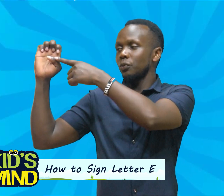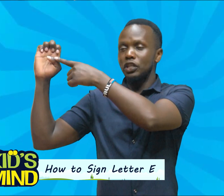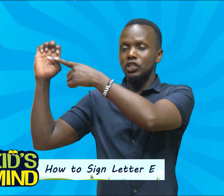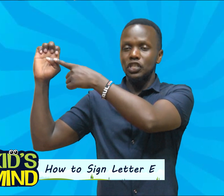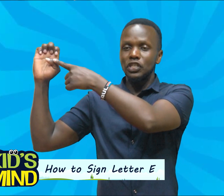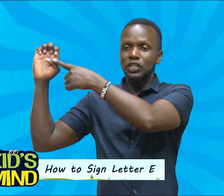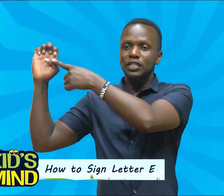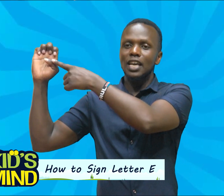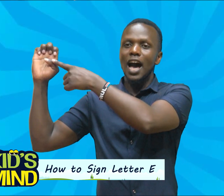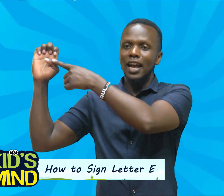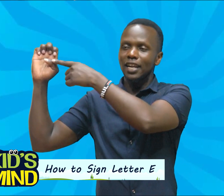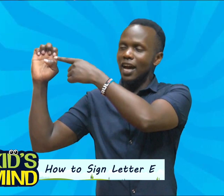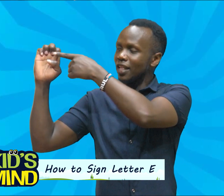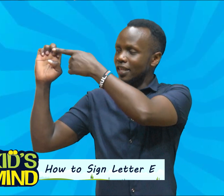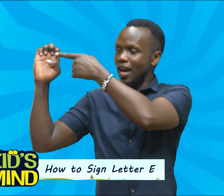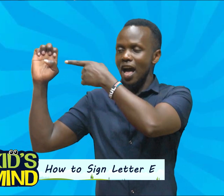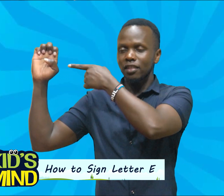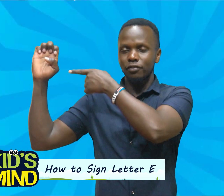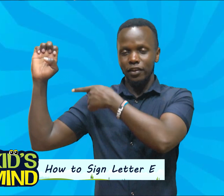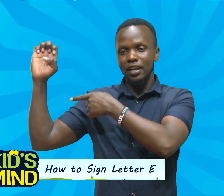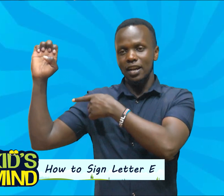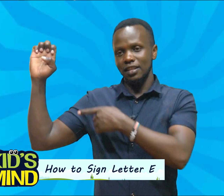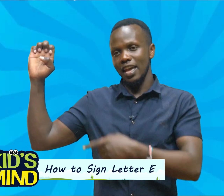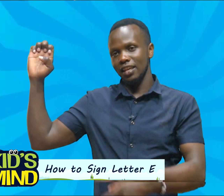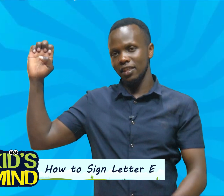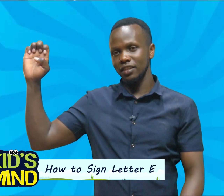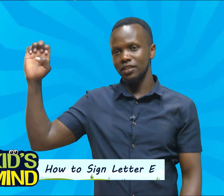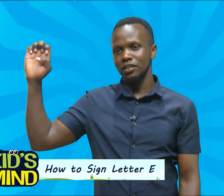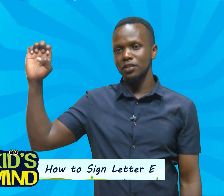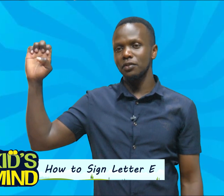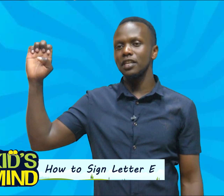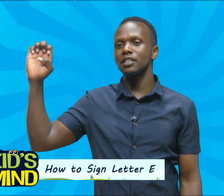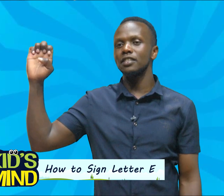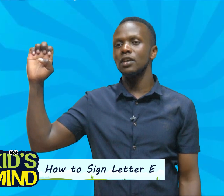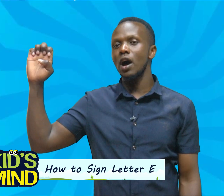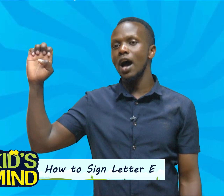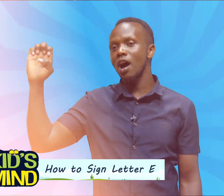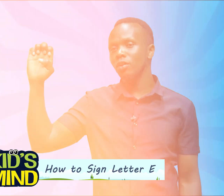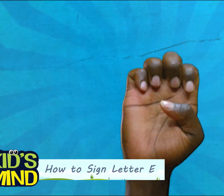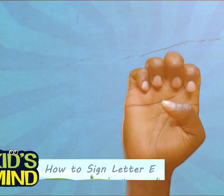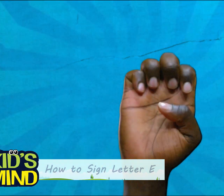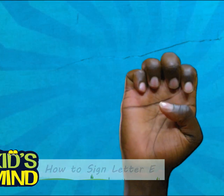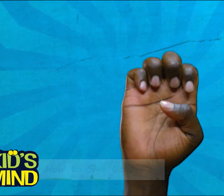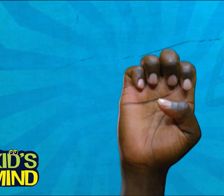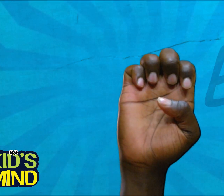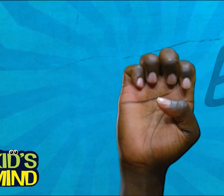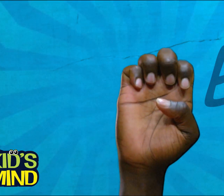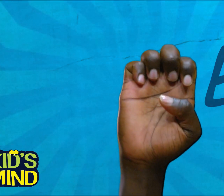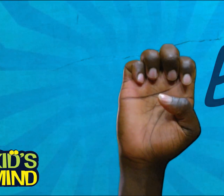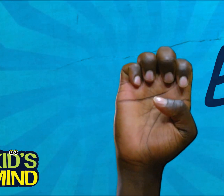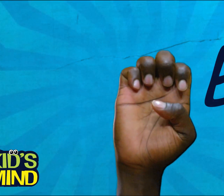which is under the other fingers like this. So this is how we sign letter